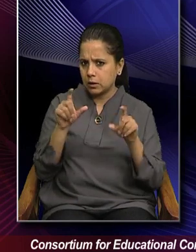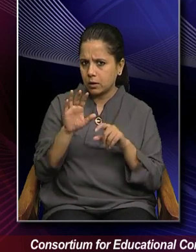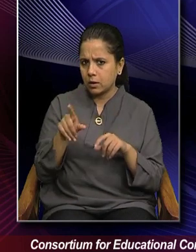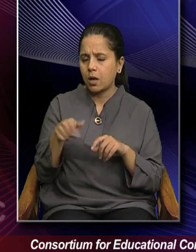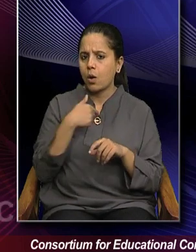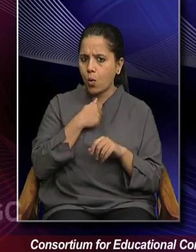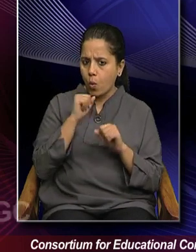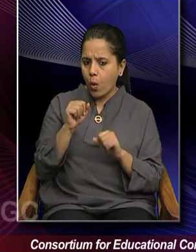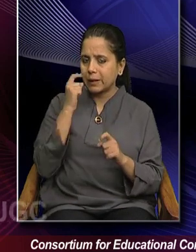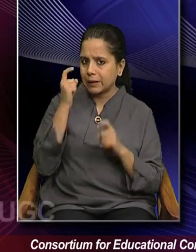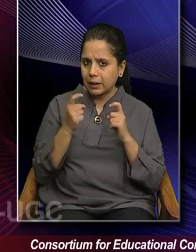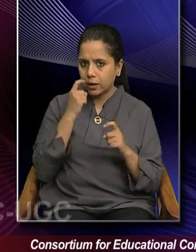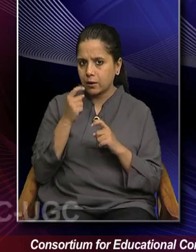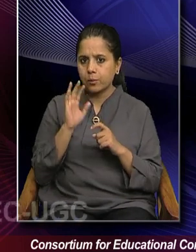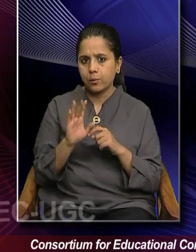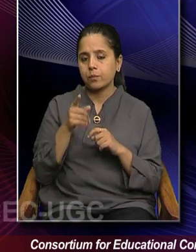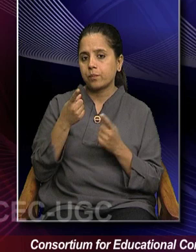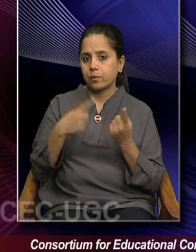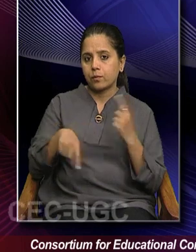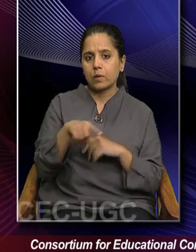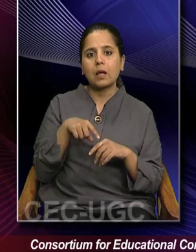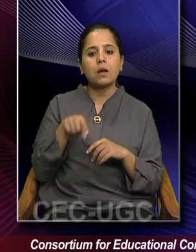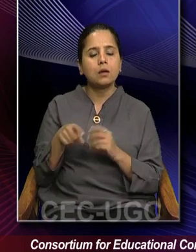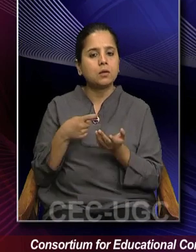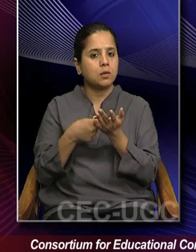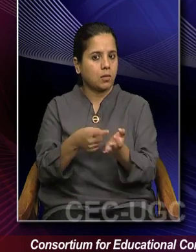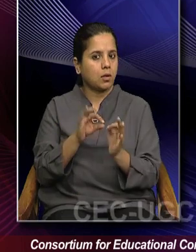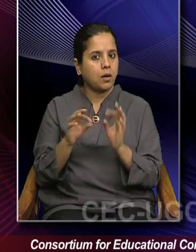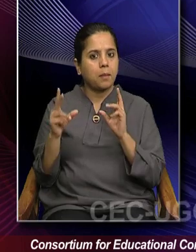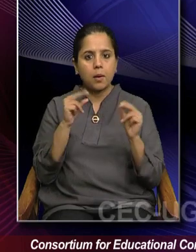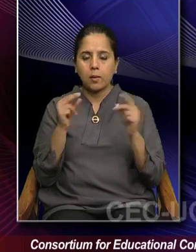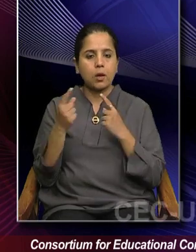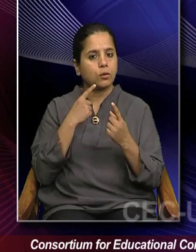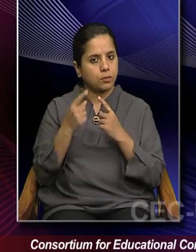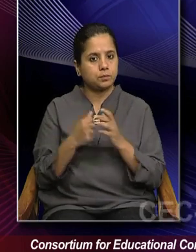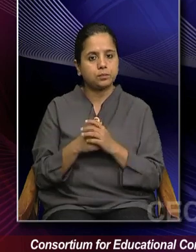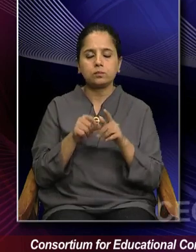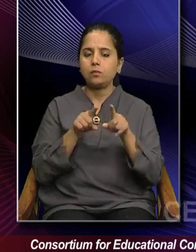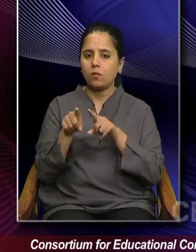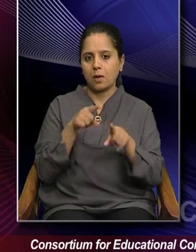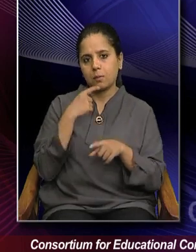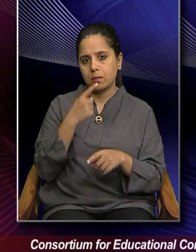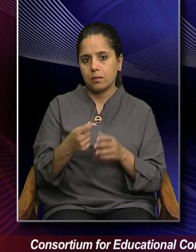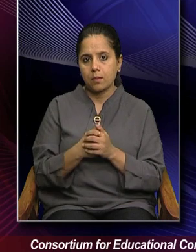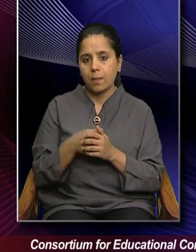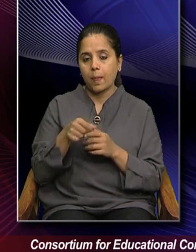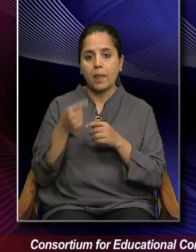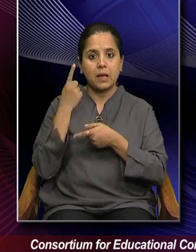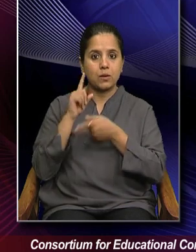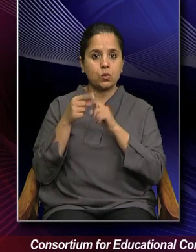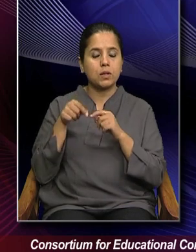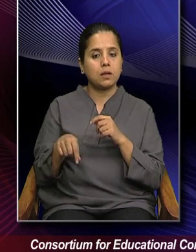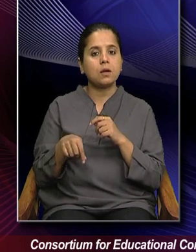own thinking through the respectful dialogue. For example, in a history